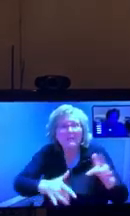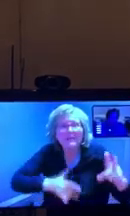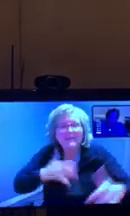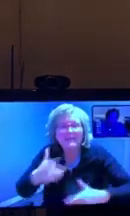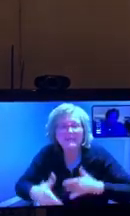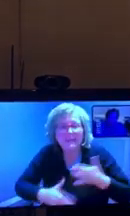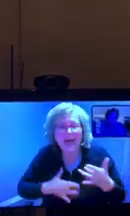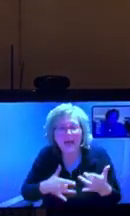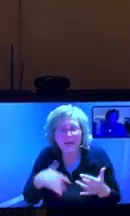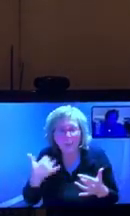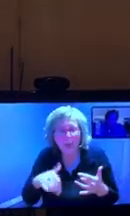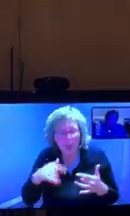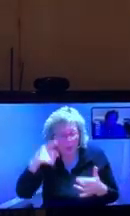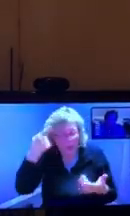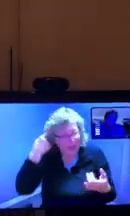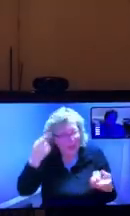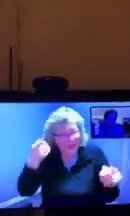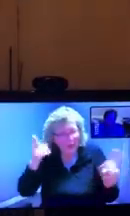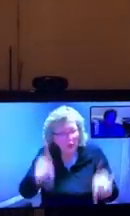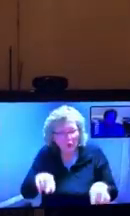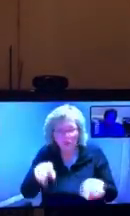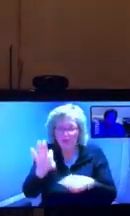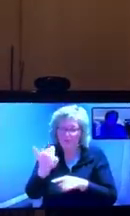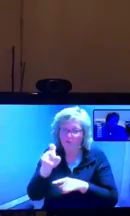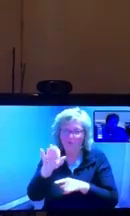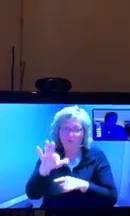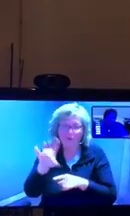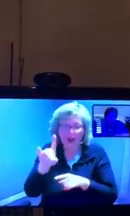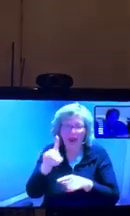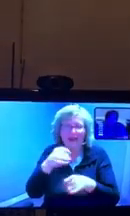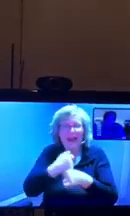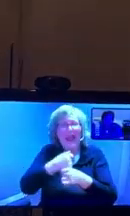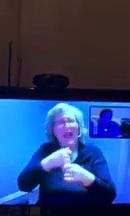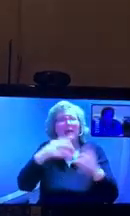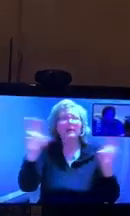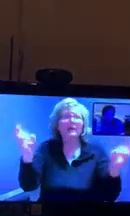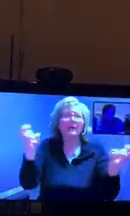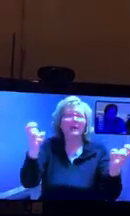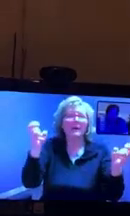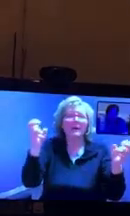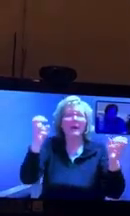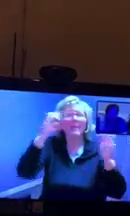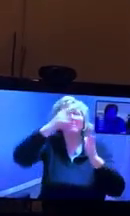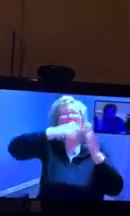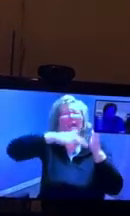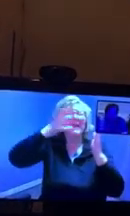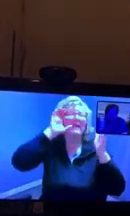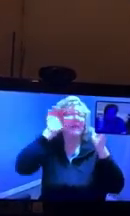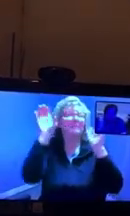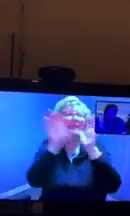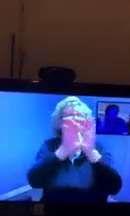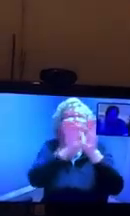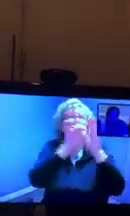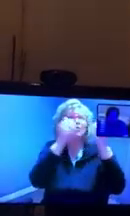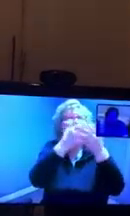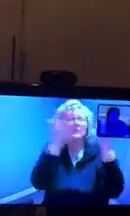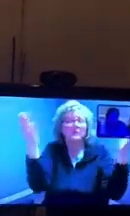Fred Bender can crank it up and paint the vision. And let me tell you something. The Bible says, my people perish for lack of vision. Fred,